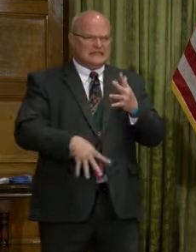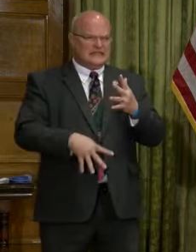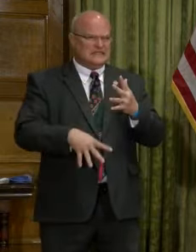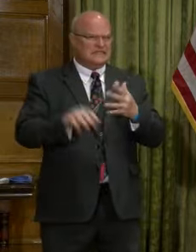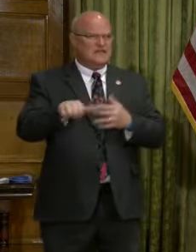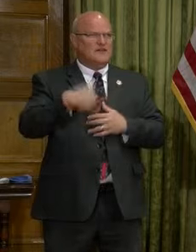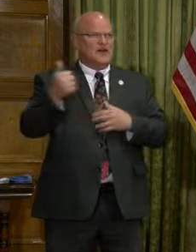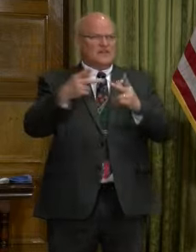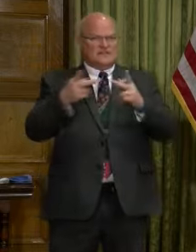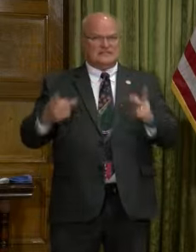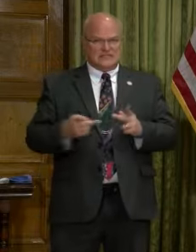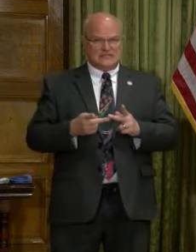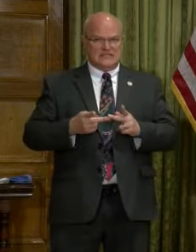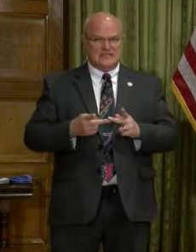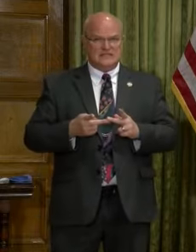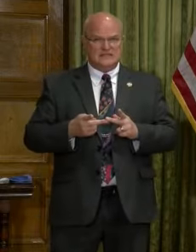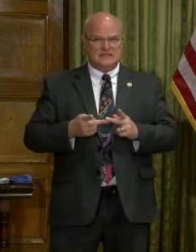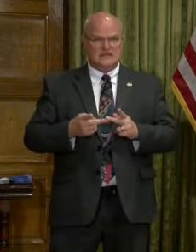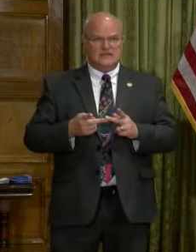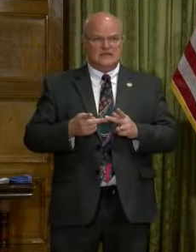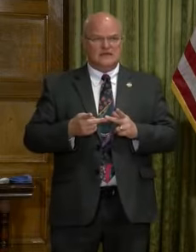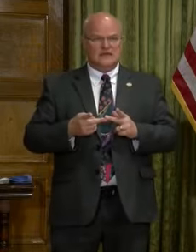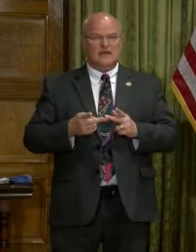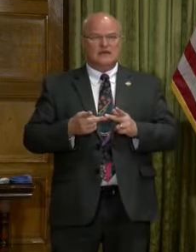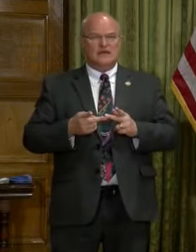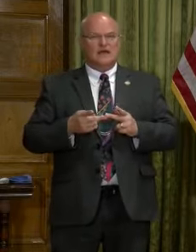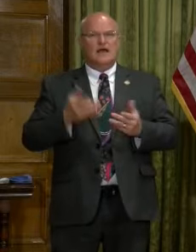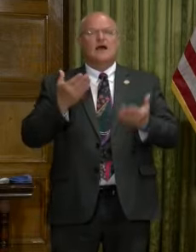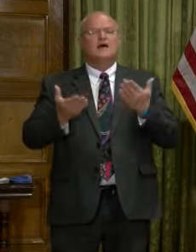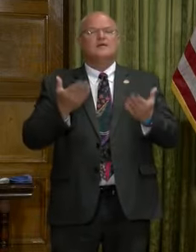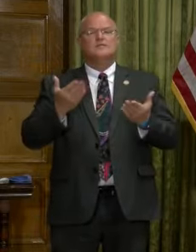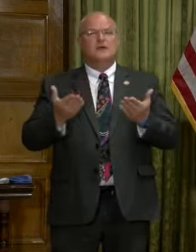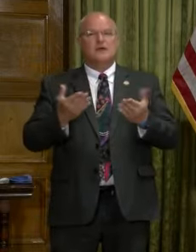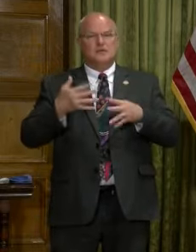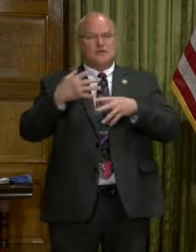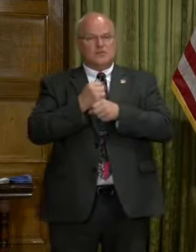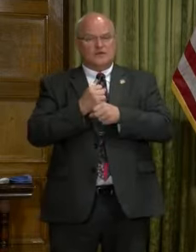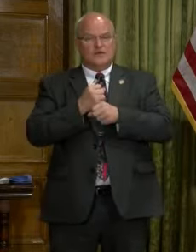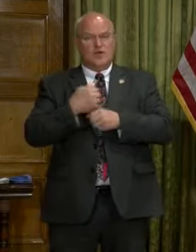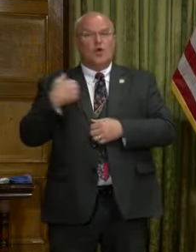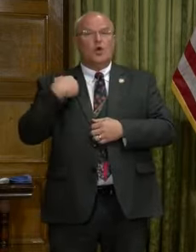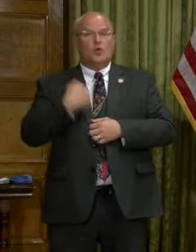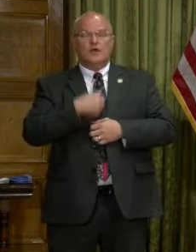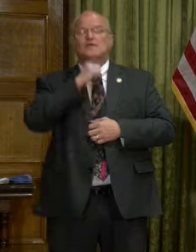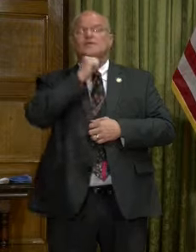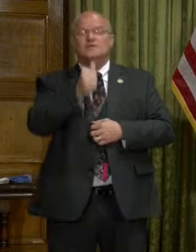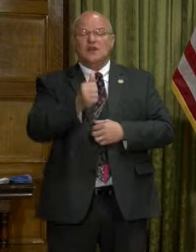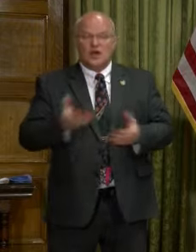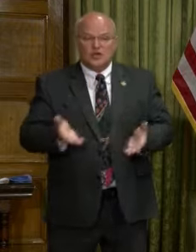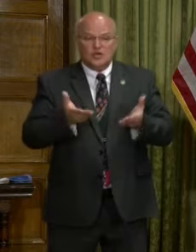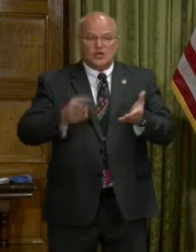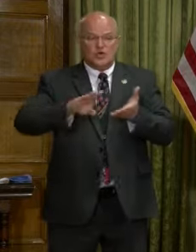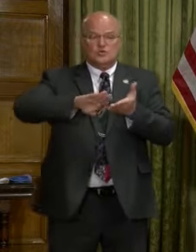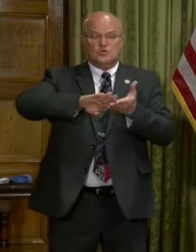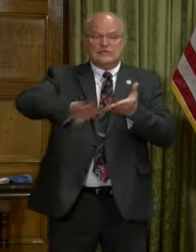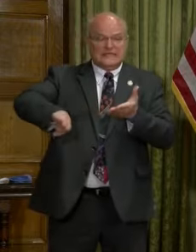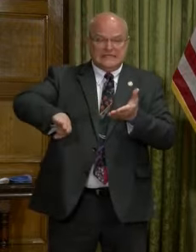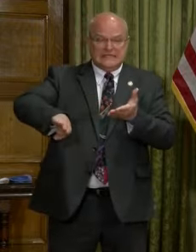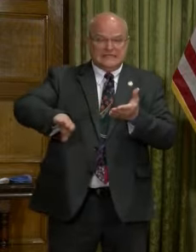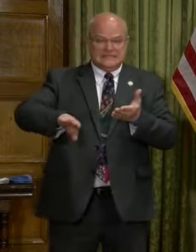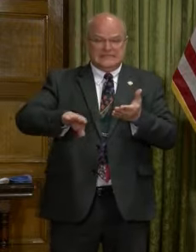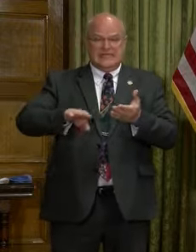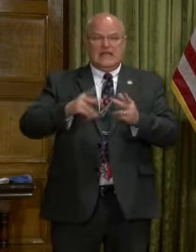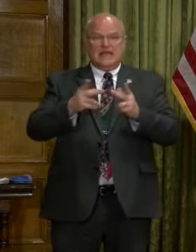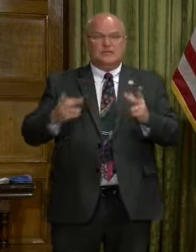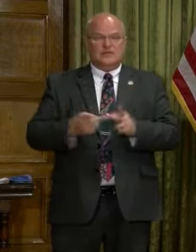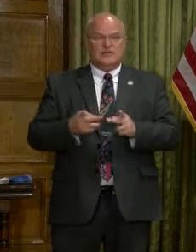of other facilities. Well, yeah, and maybe just briefly, we would not encourage release at a